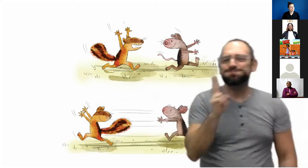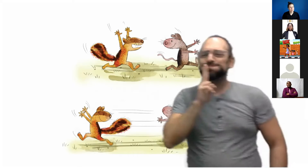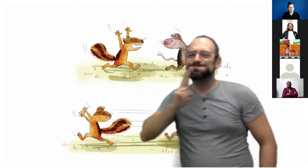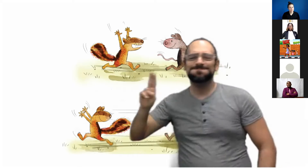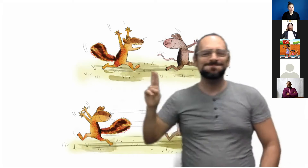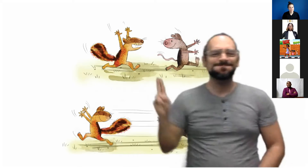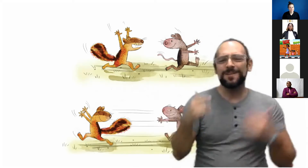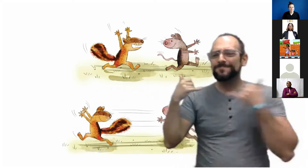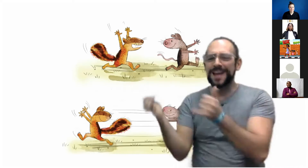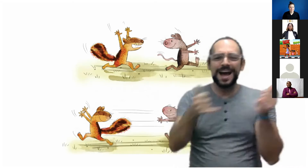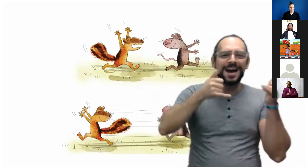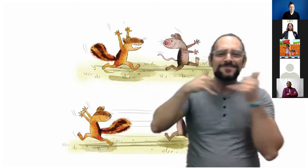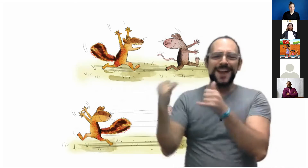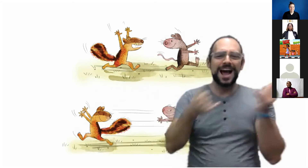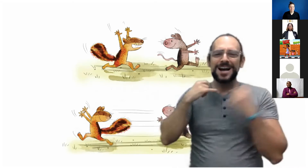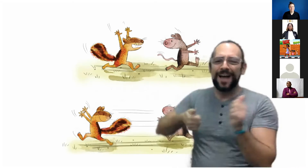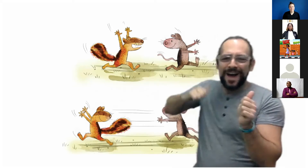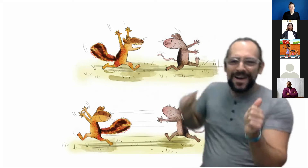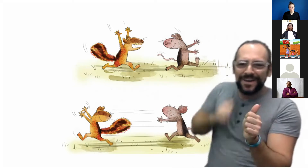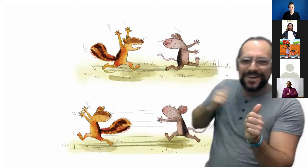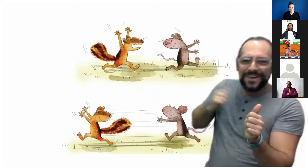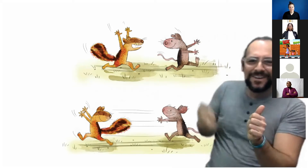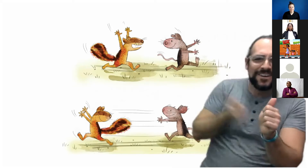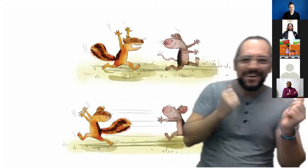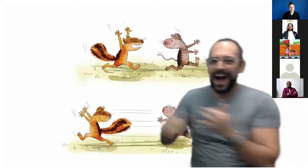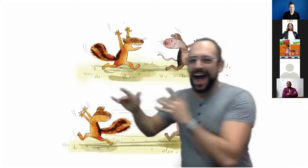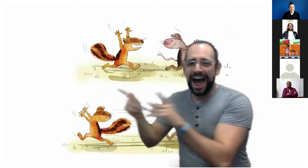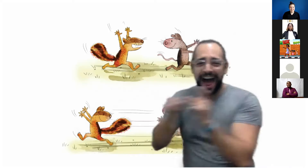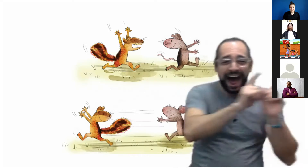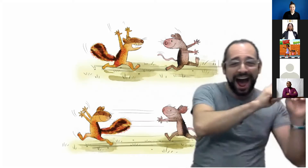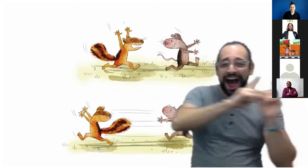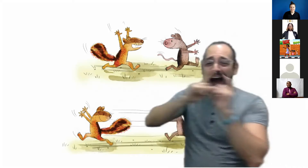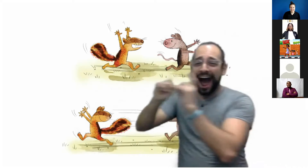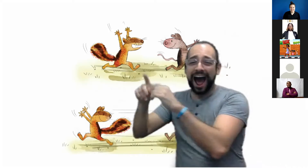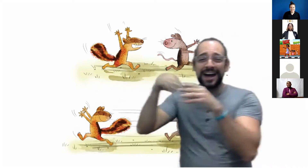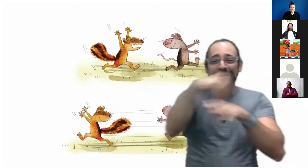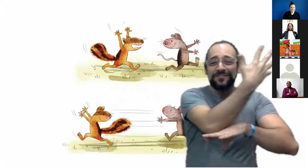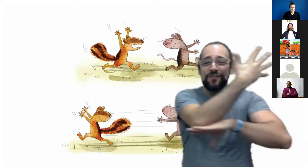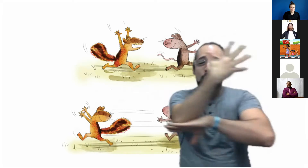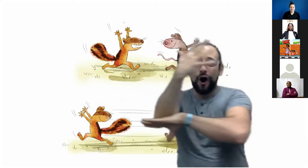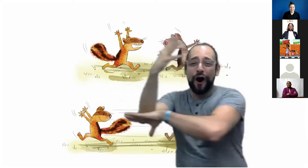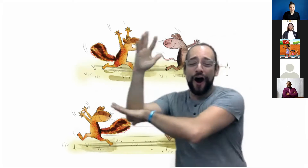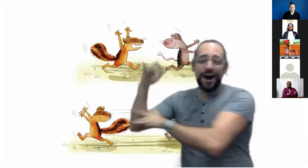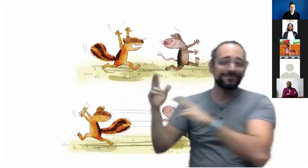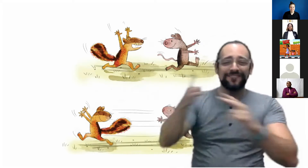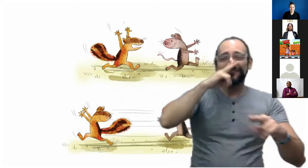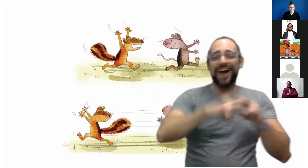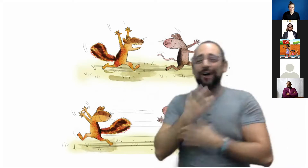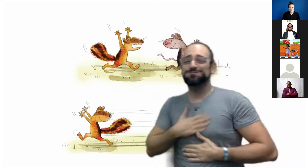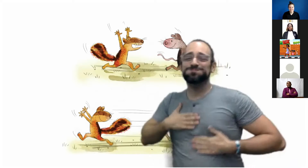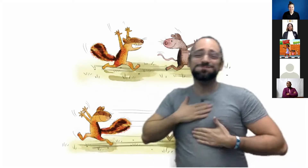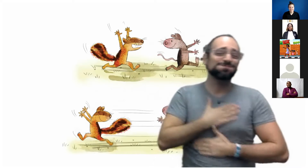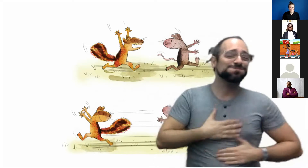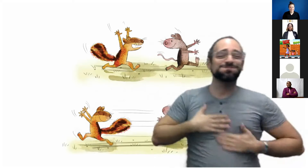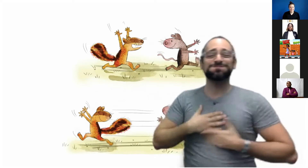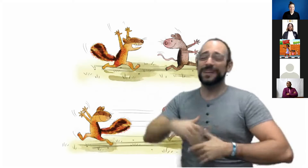They're very good friends. They love to play together. They're playing chase, going back and forth in the